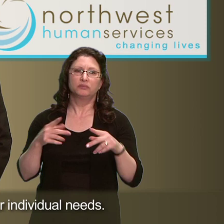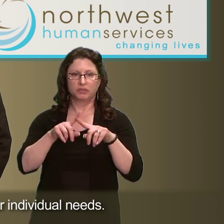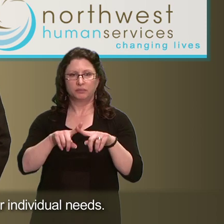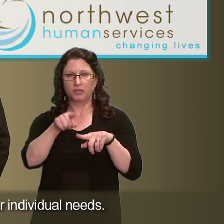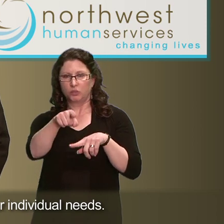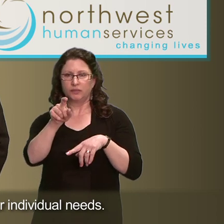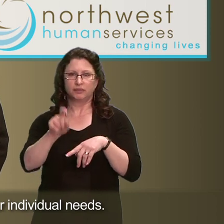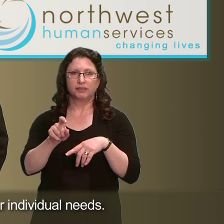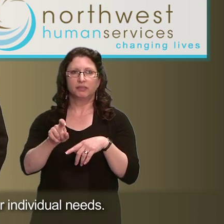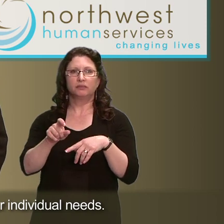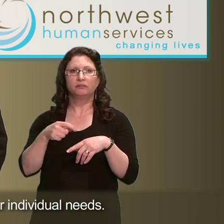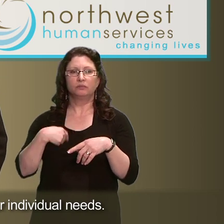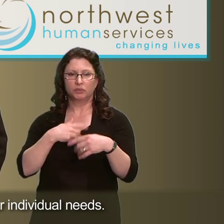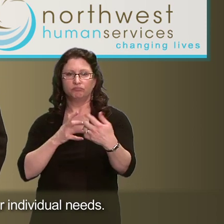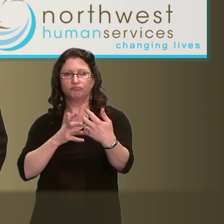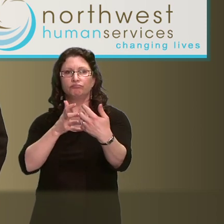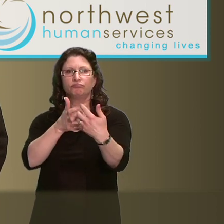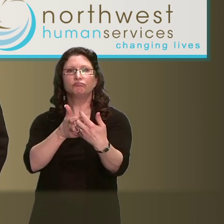needs.